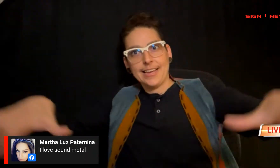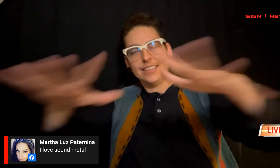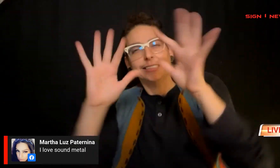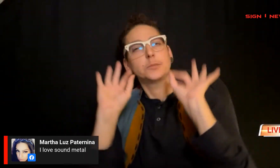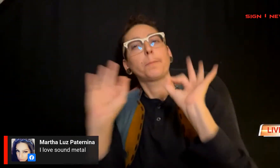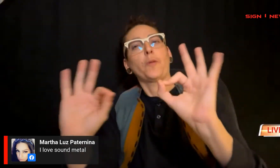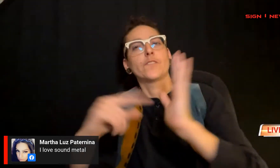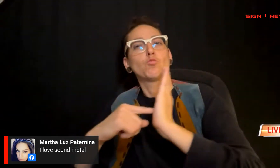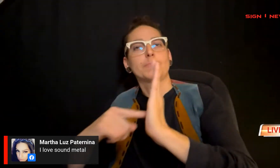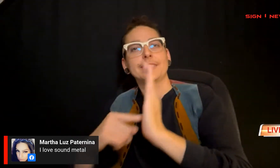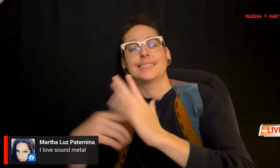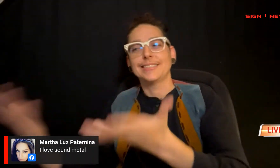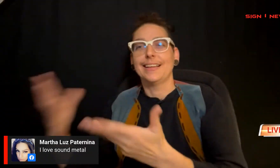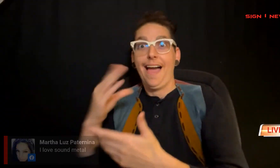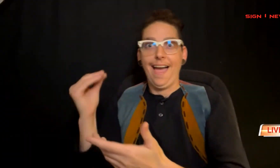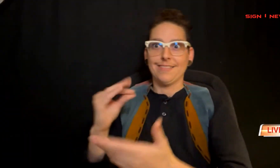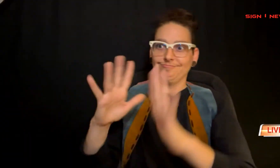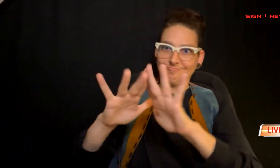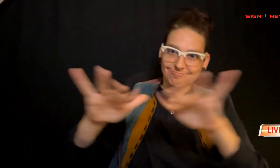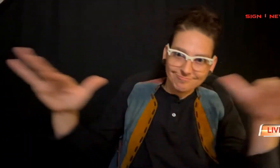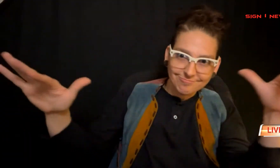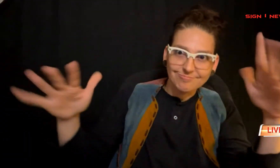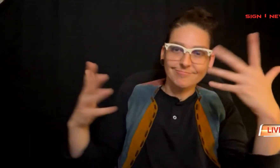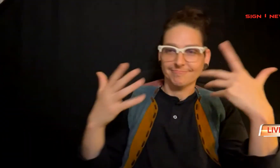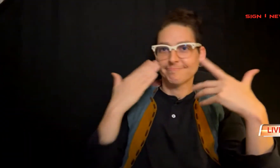Yeah, it was kind of based on indigenous land.